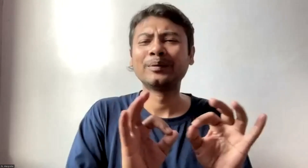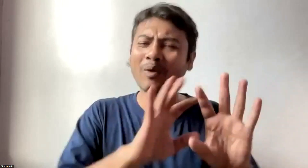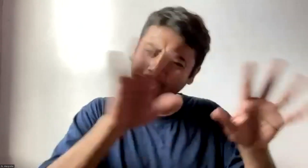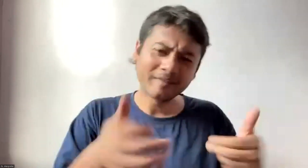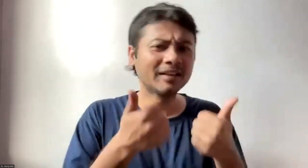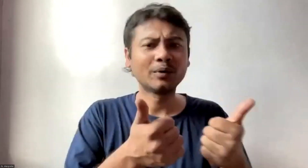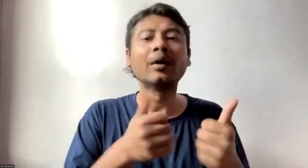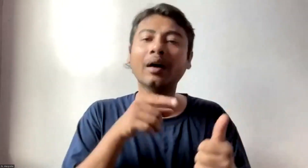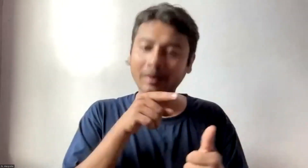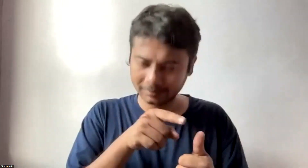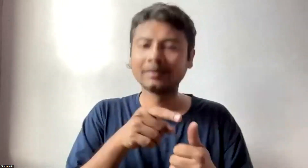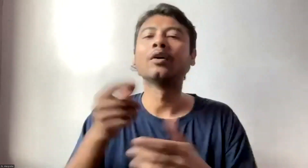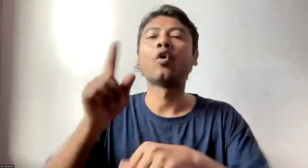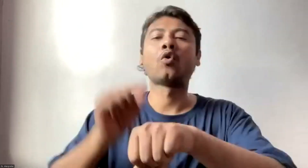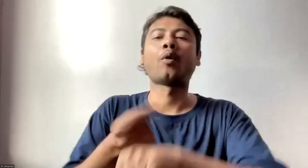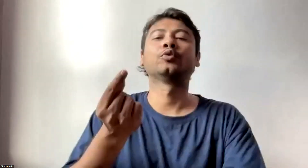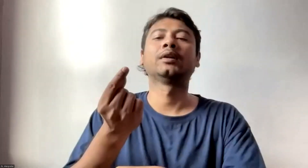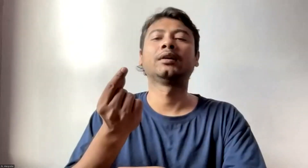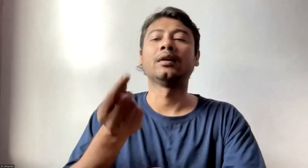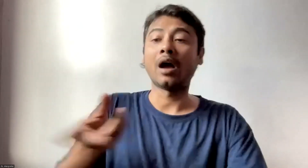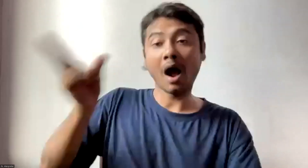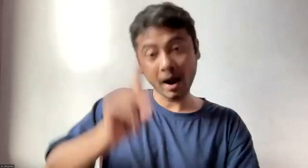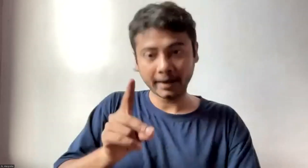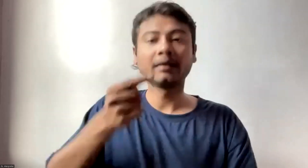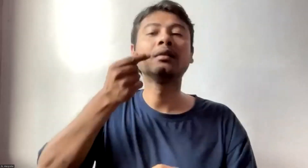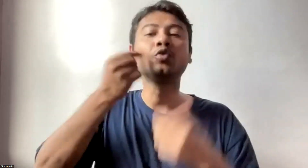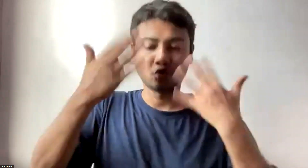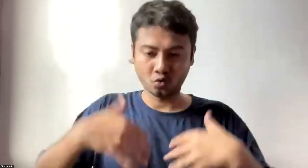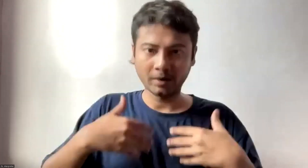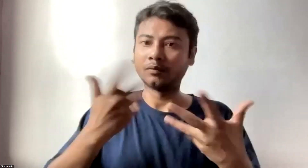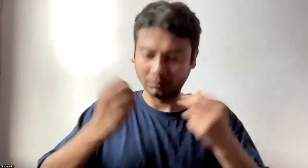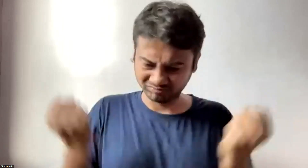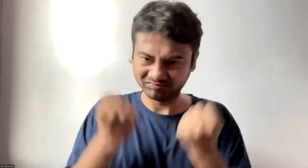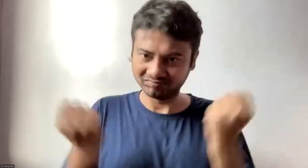Swargloka is different than where Krishna lives.